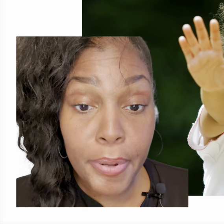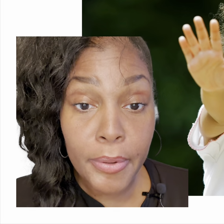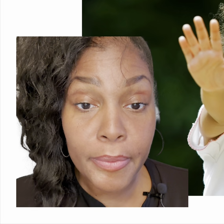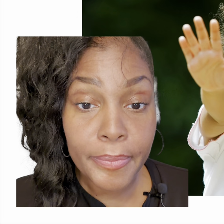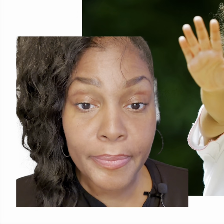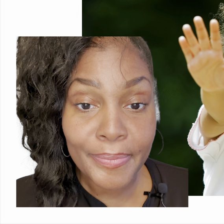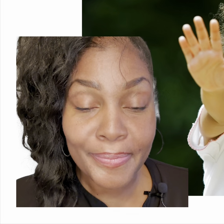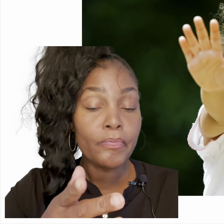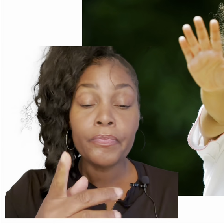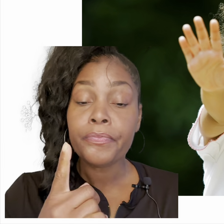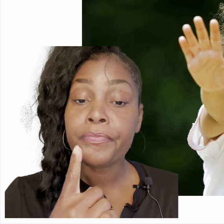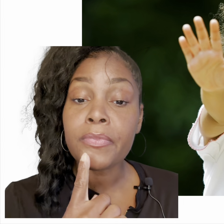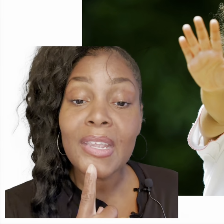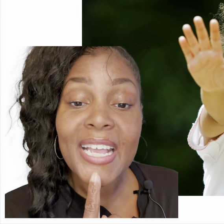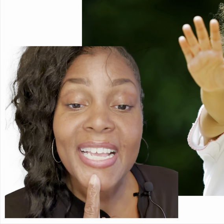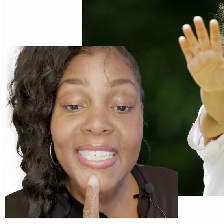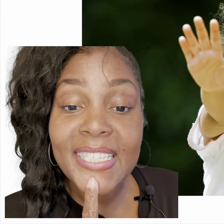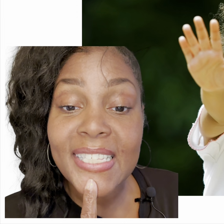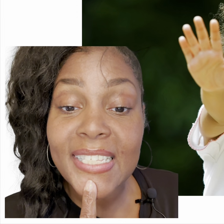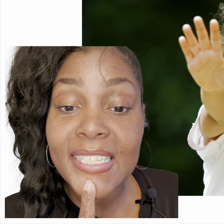Stop.